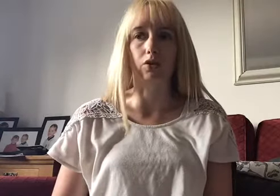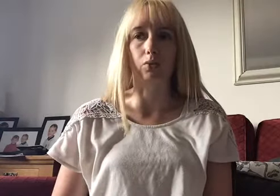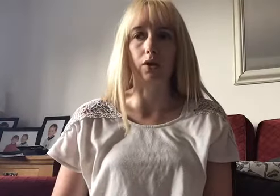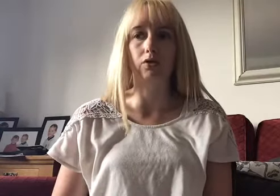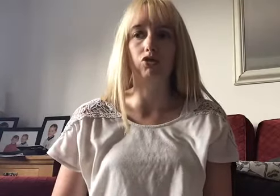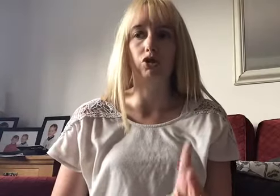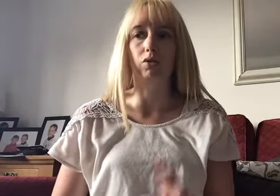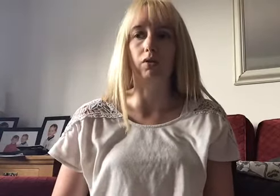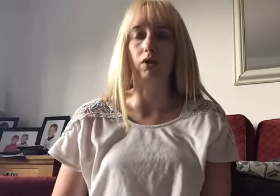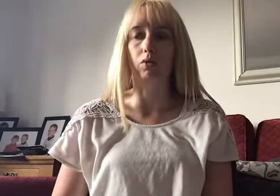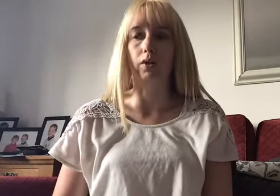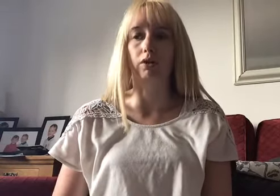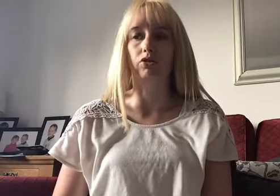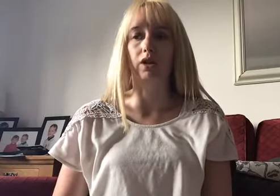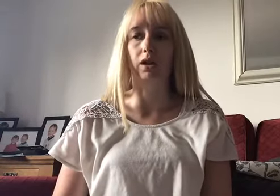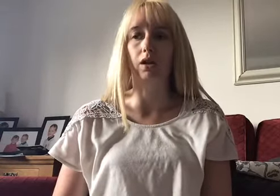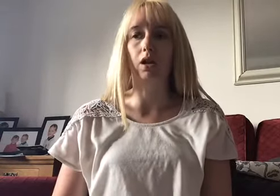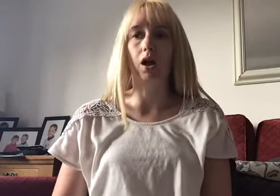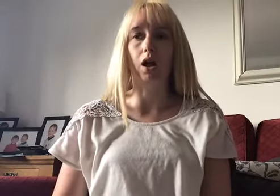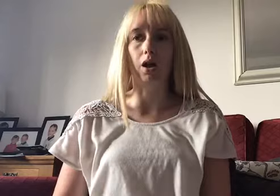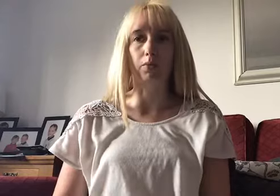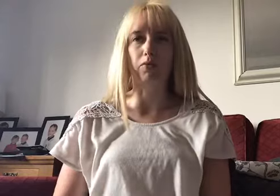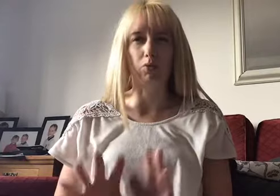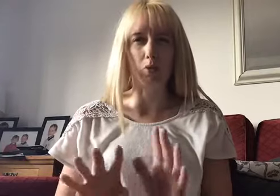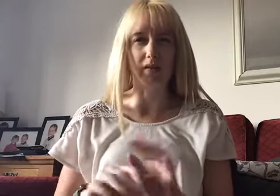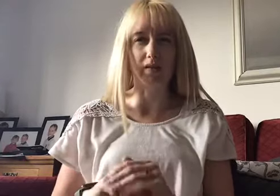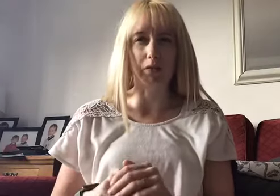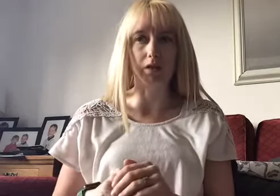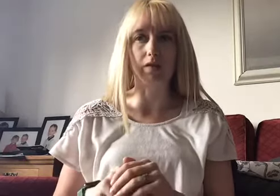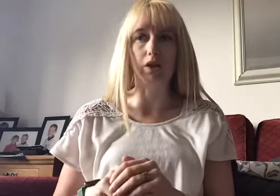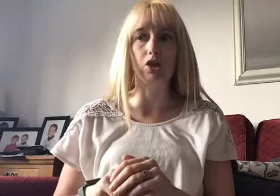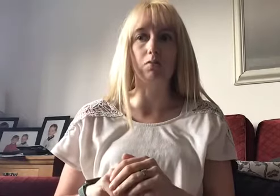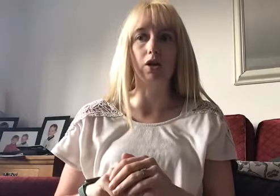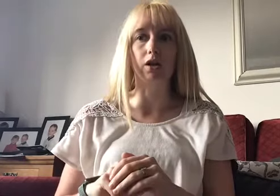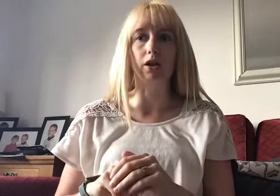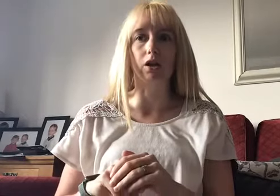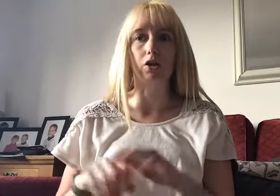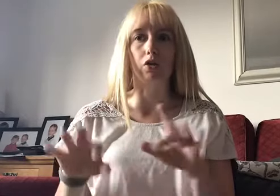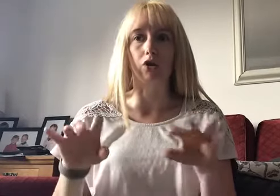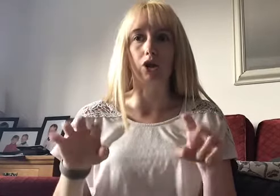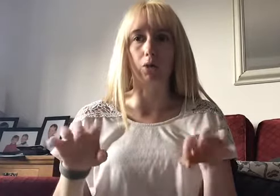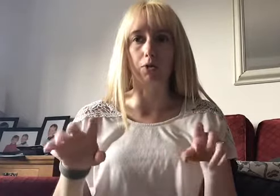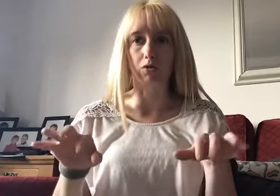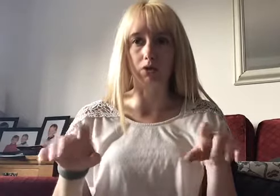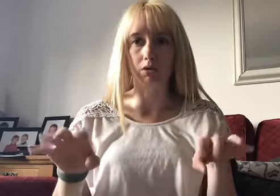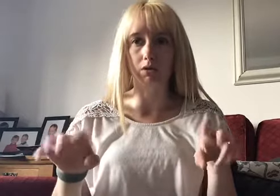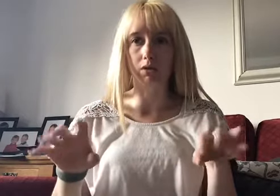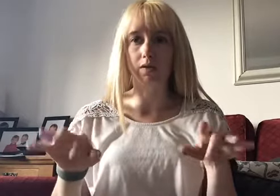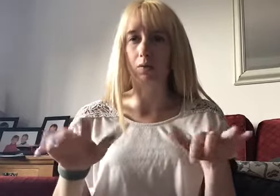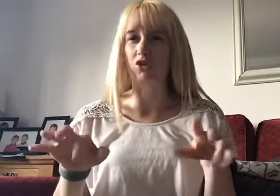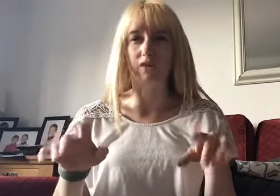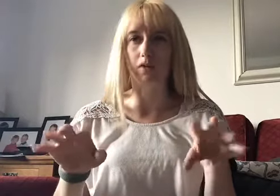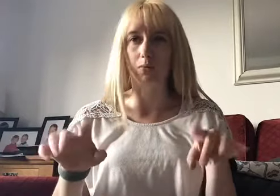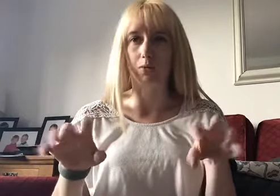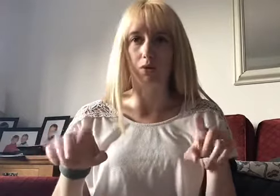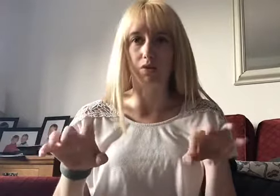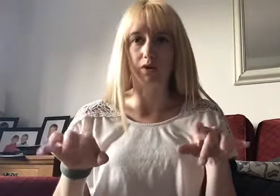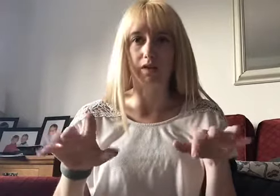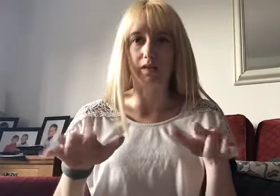one. Two that are quite good here. Quite similar. So you might like going on the computer. So we're just typing with our fingers there. So